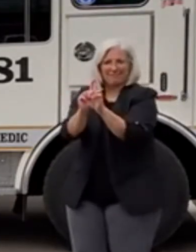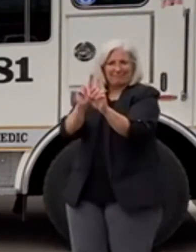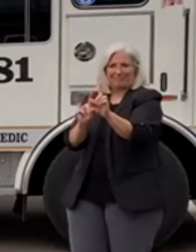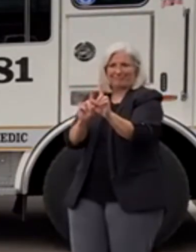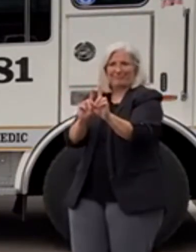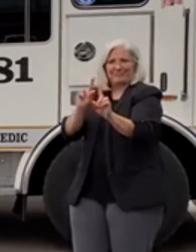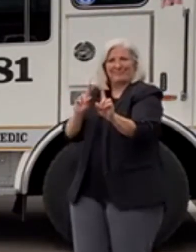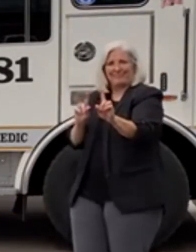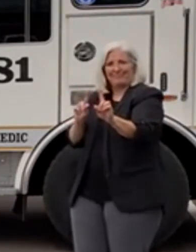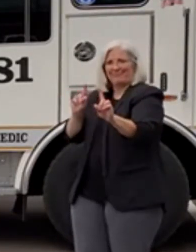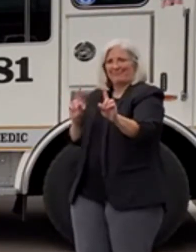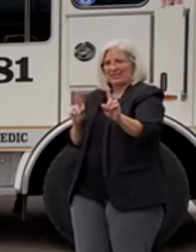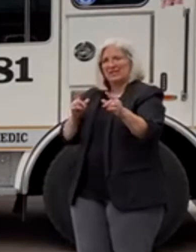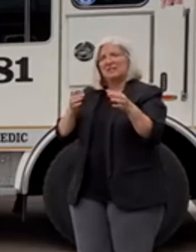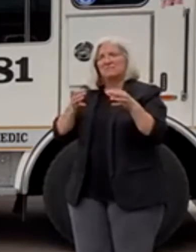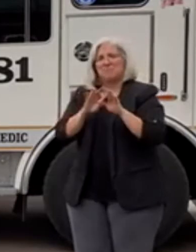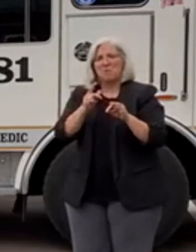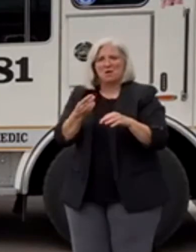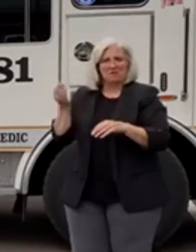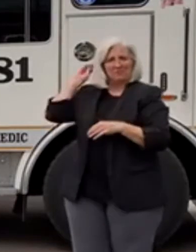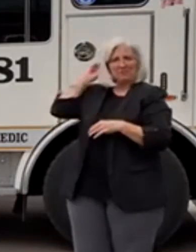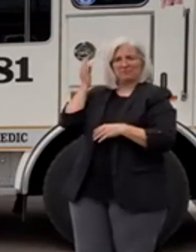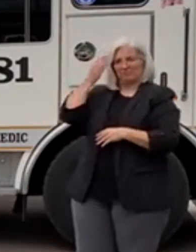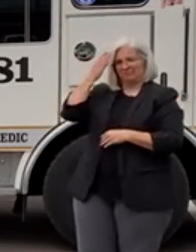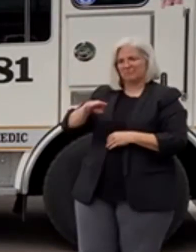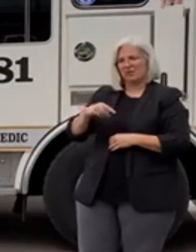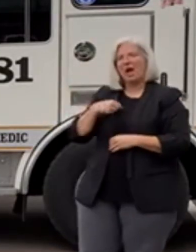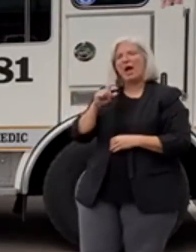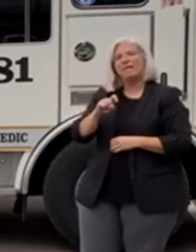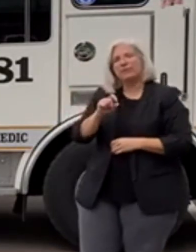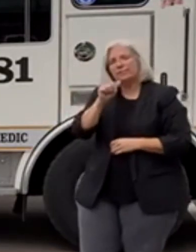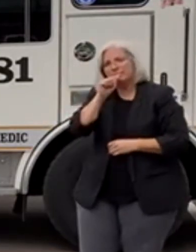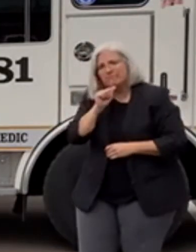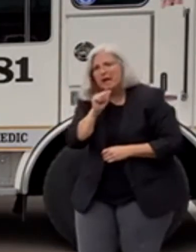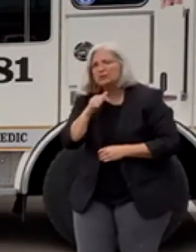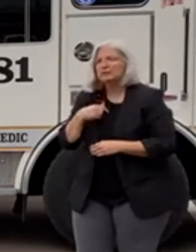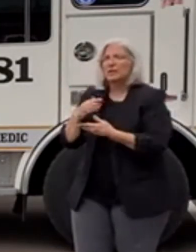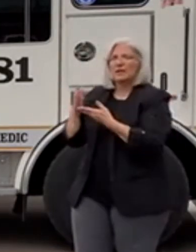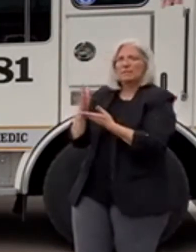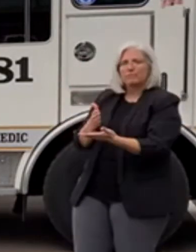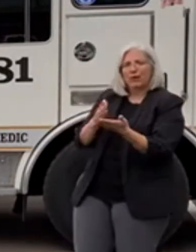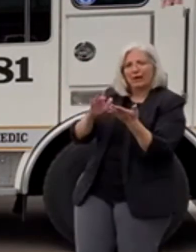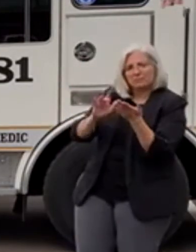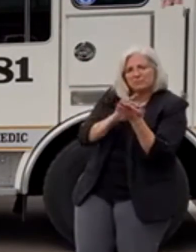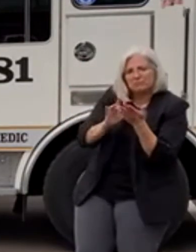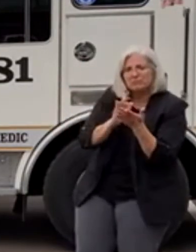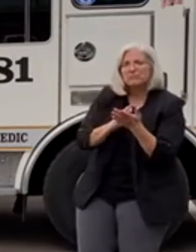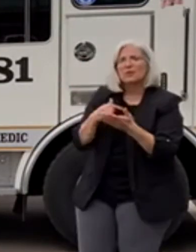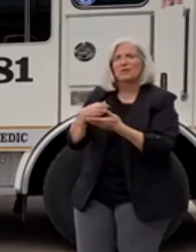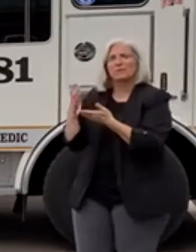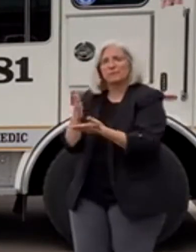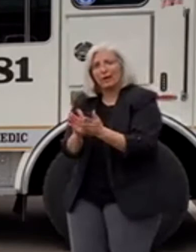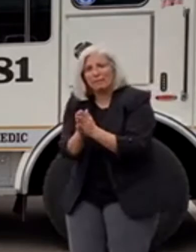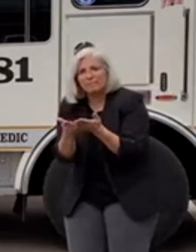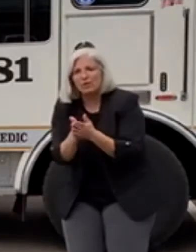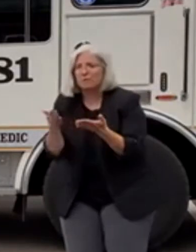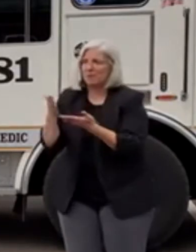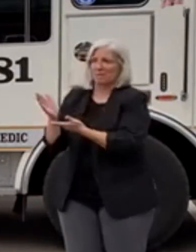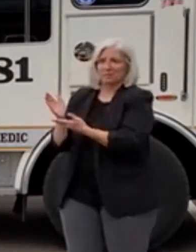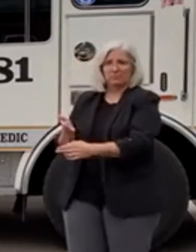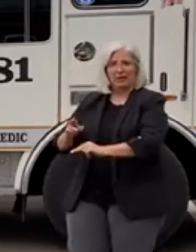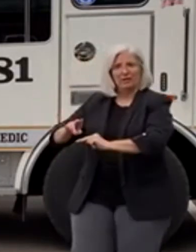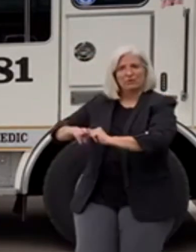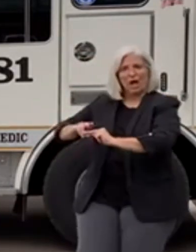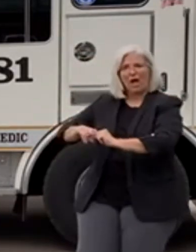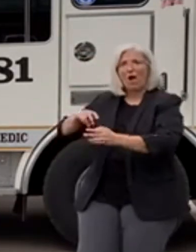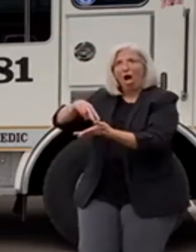Be patient. Bring a book. Bring your iPhone. Bring something to read. Bring a chair if you need to and you can't stand a long time and you're